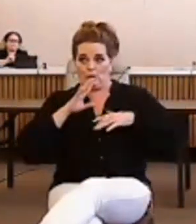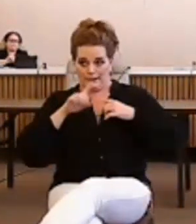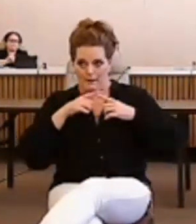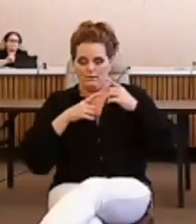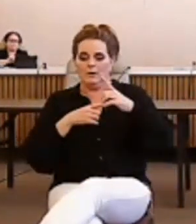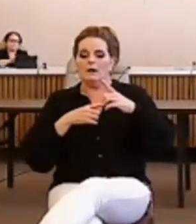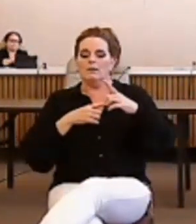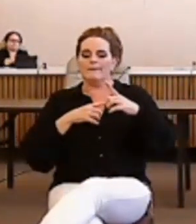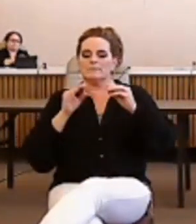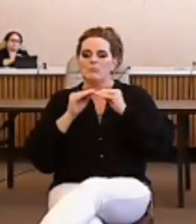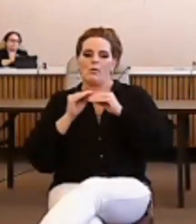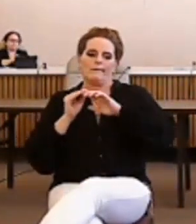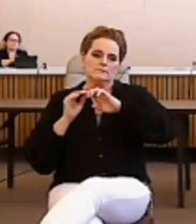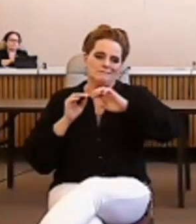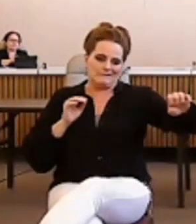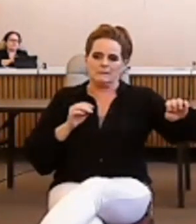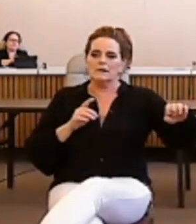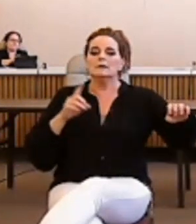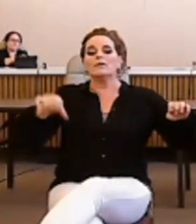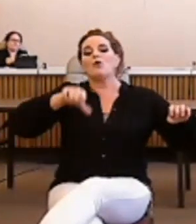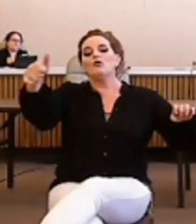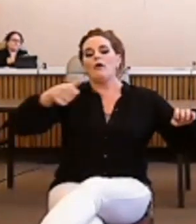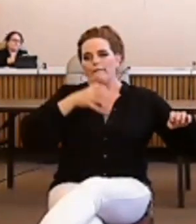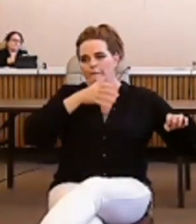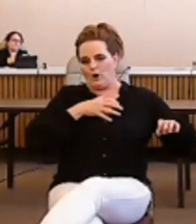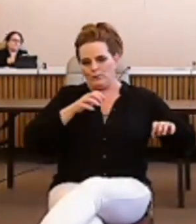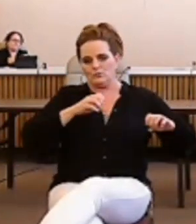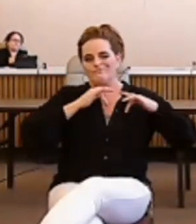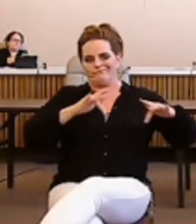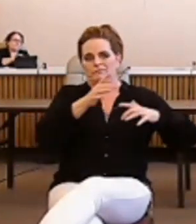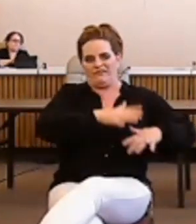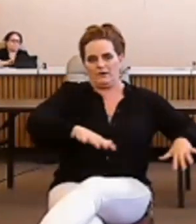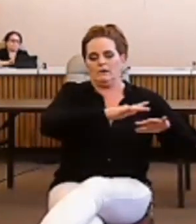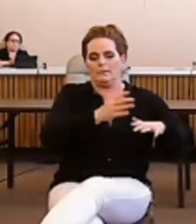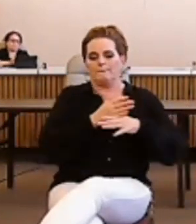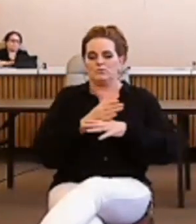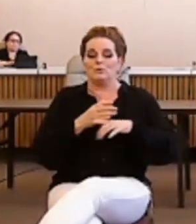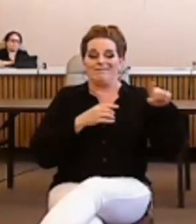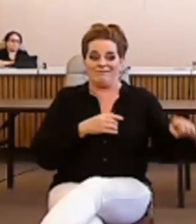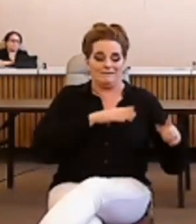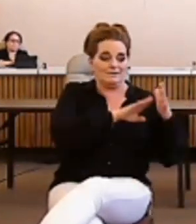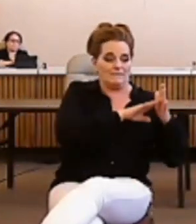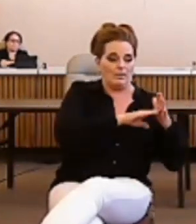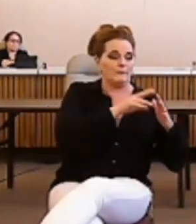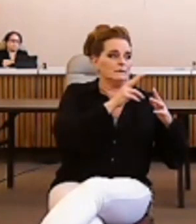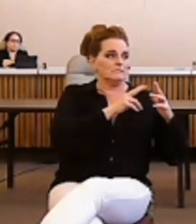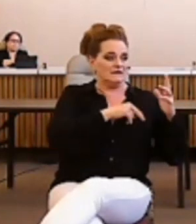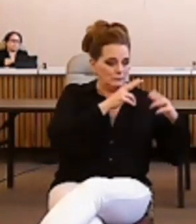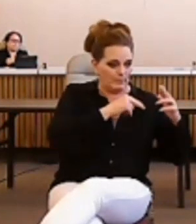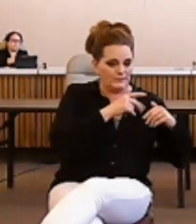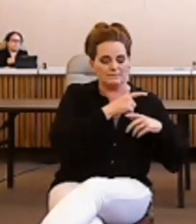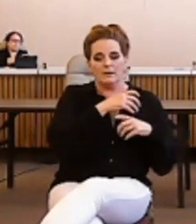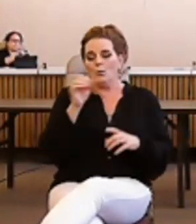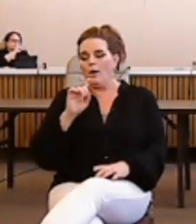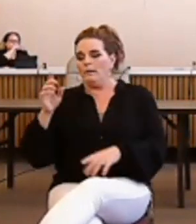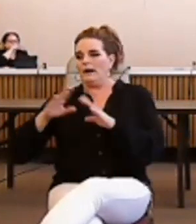further to the east. There is yet another farmer's field between this development and that where those houses are. So